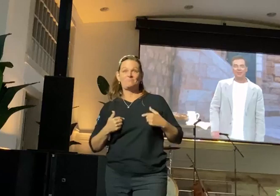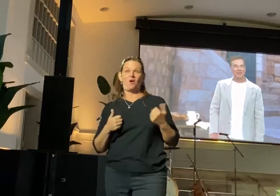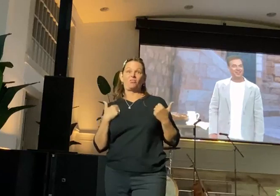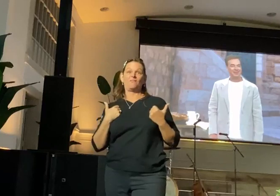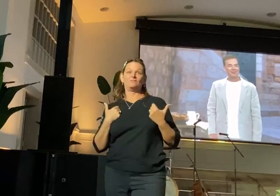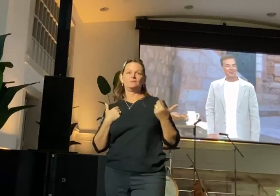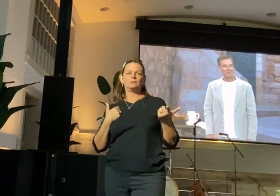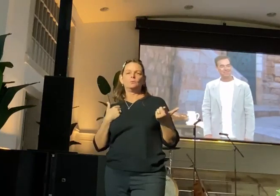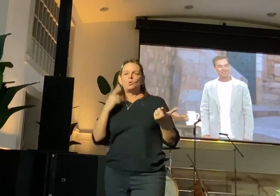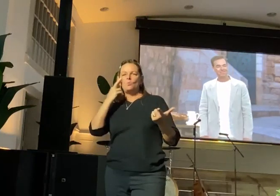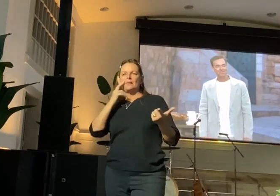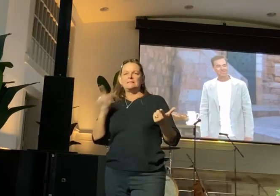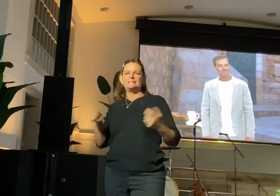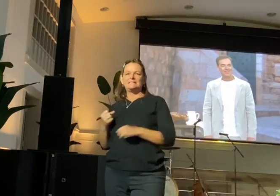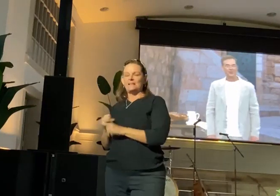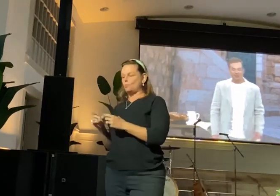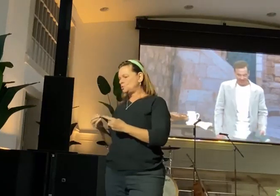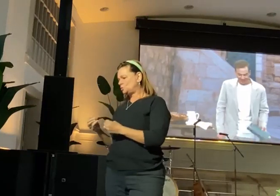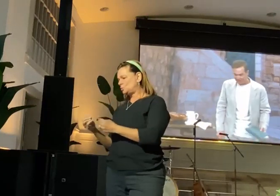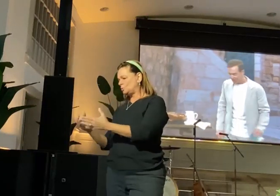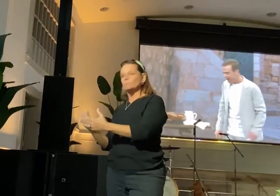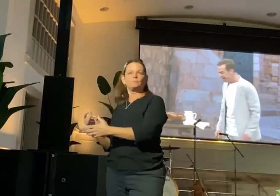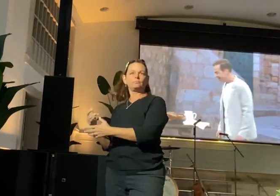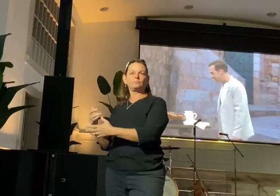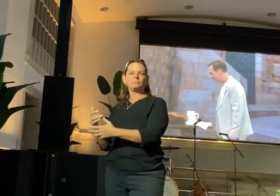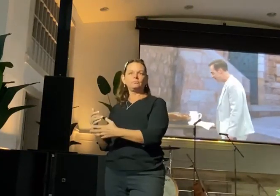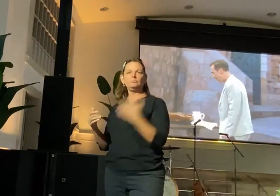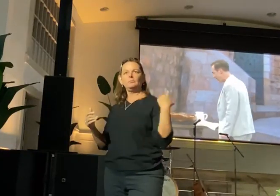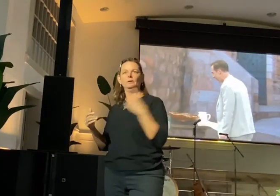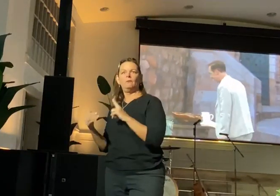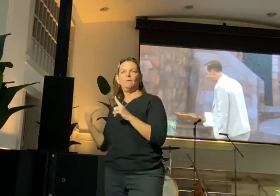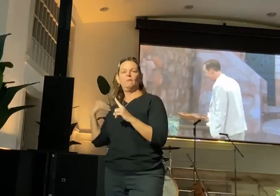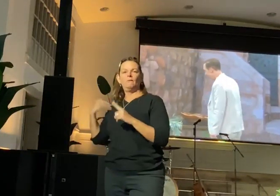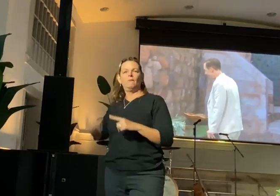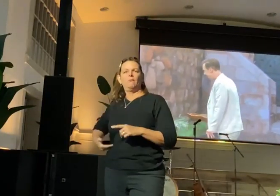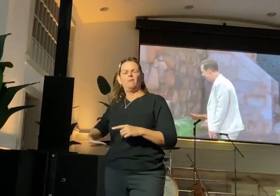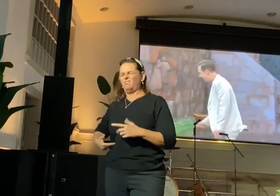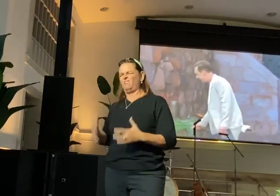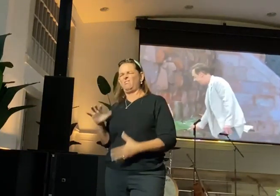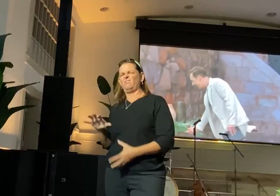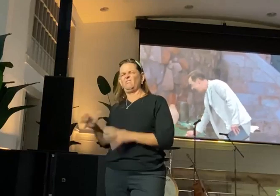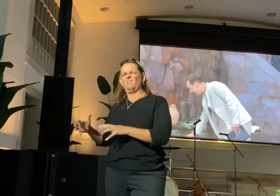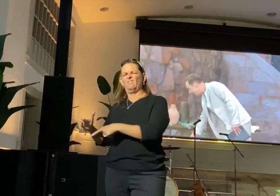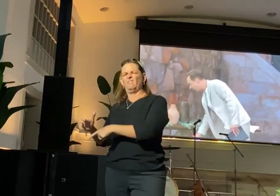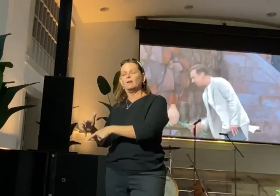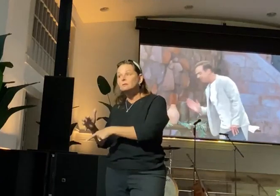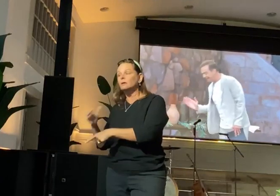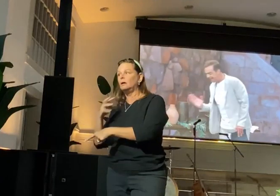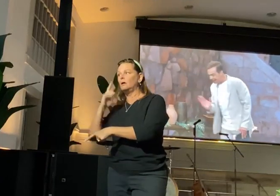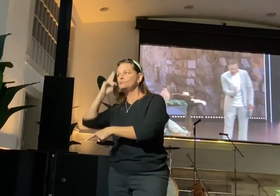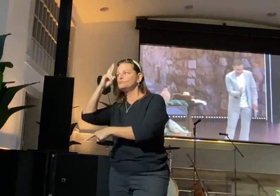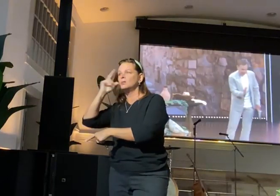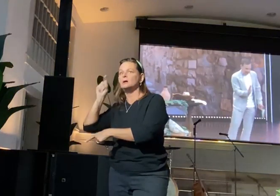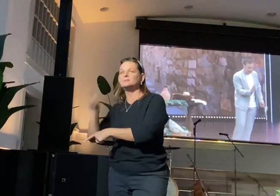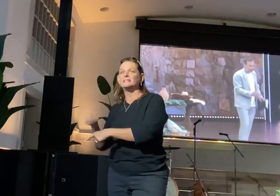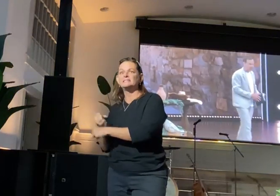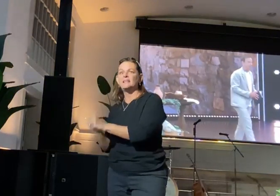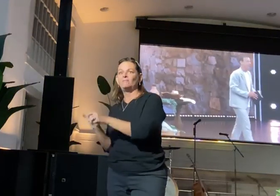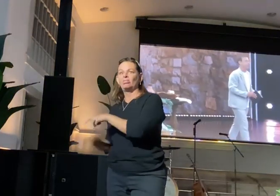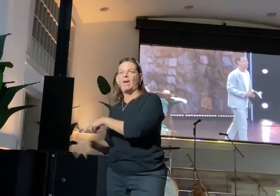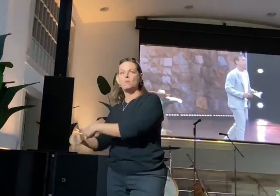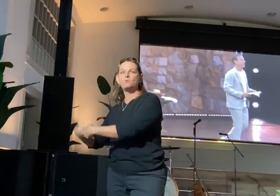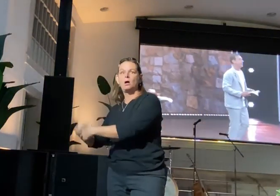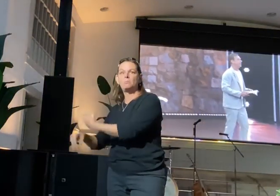reminds us what we need saving from. So Jesus comes riding in on this donkey, and It says in the verses leading up to